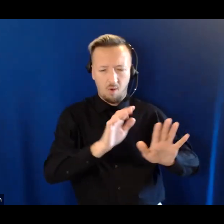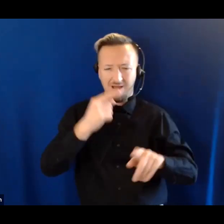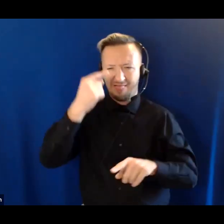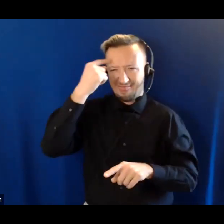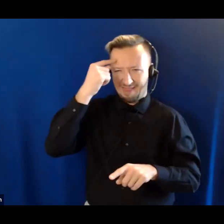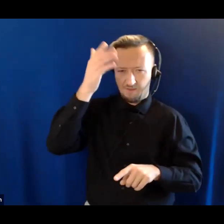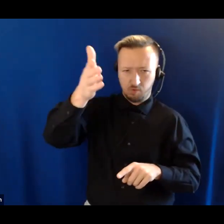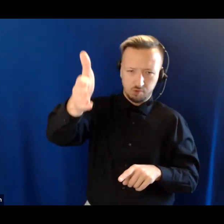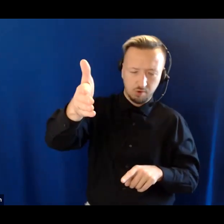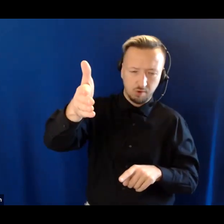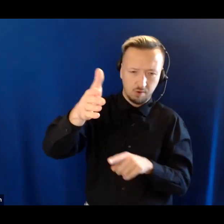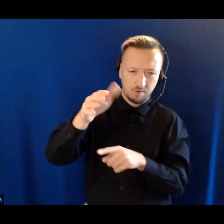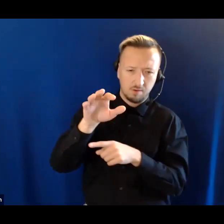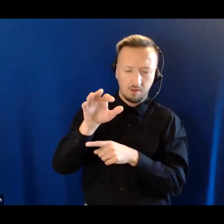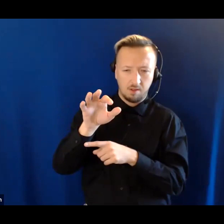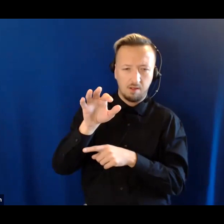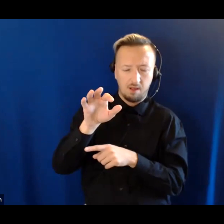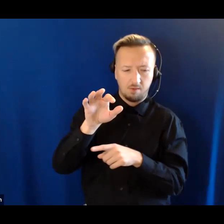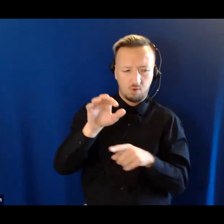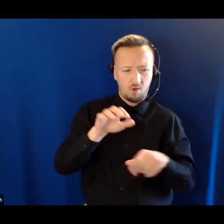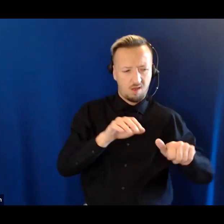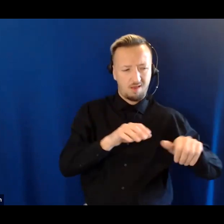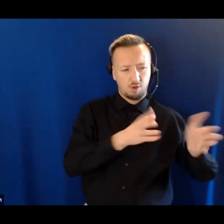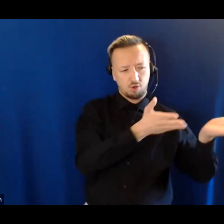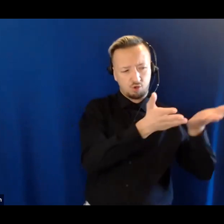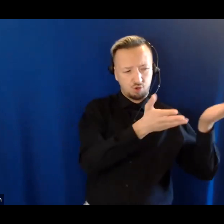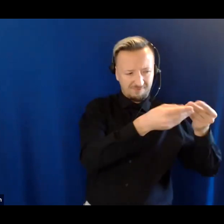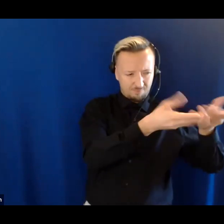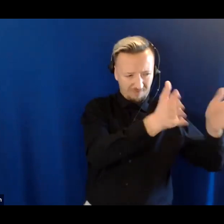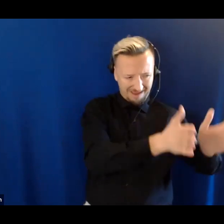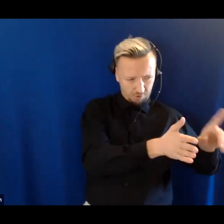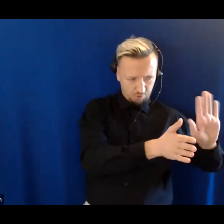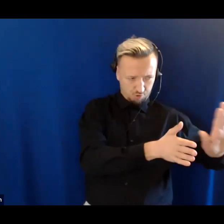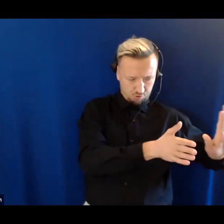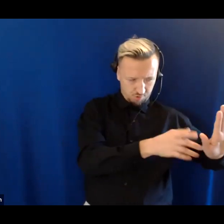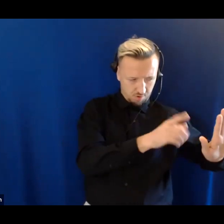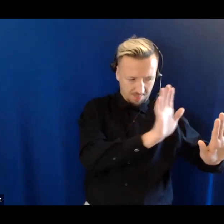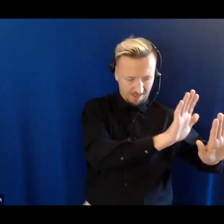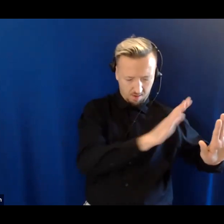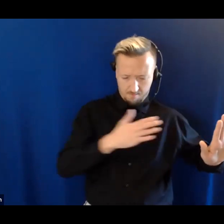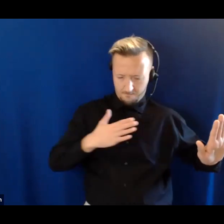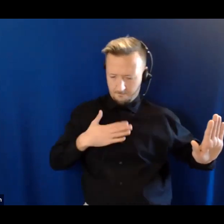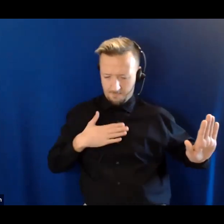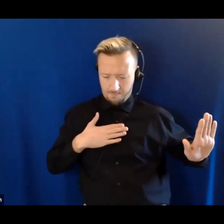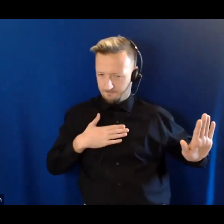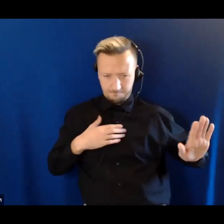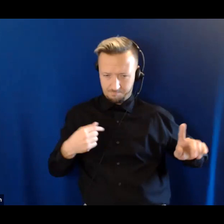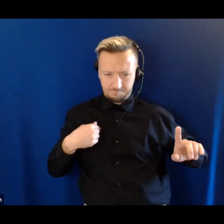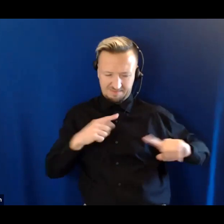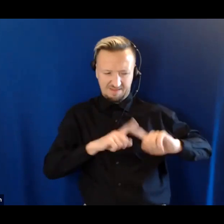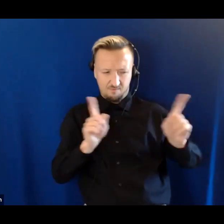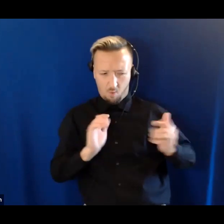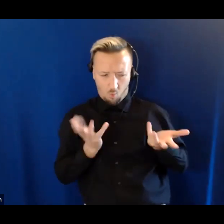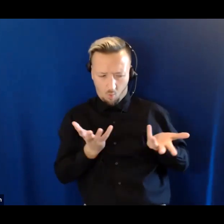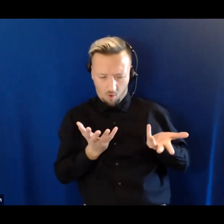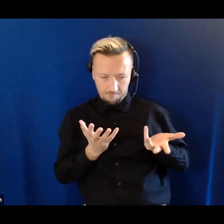apart from other service providers? What are things that centers can do that no other provider